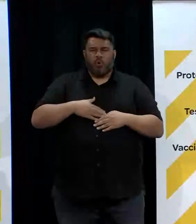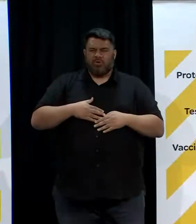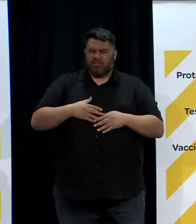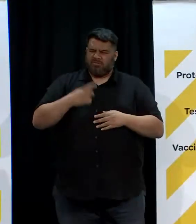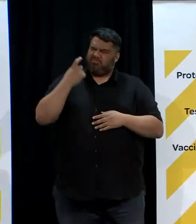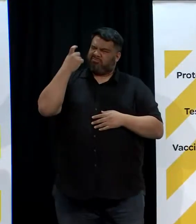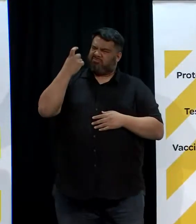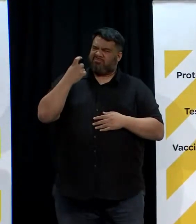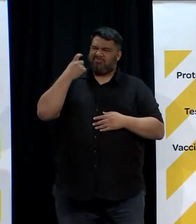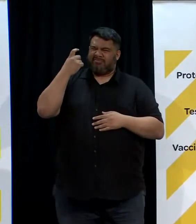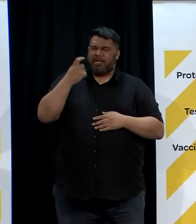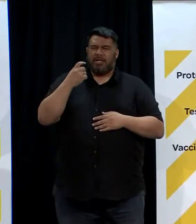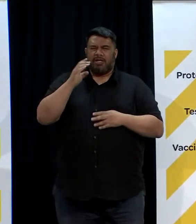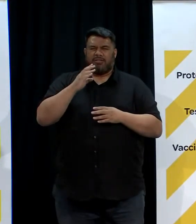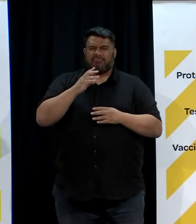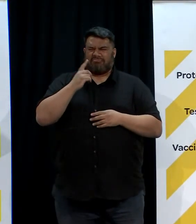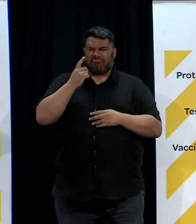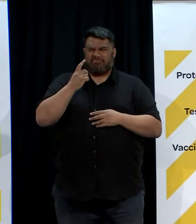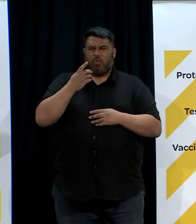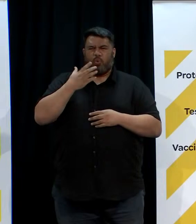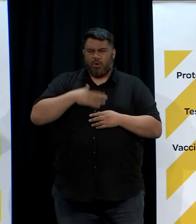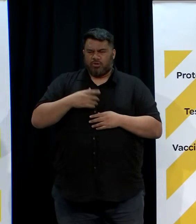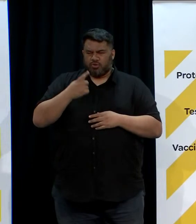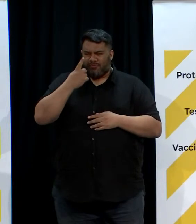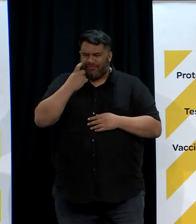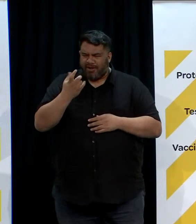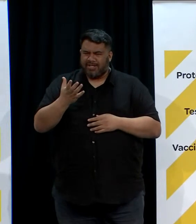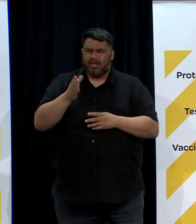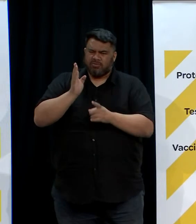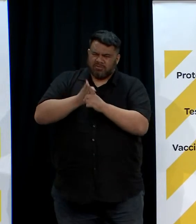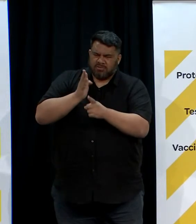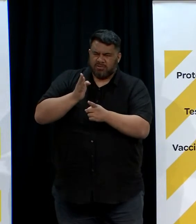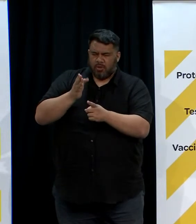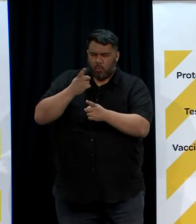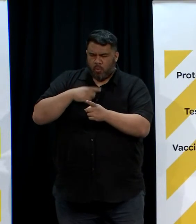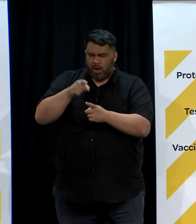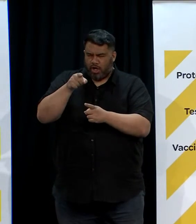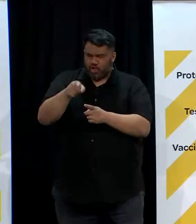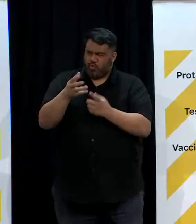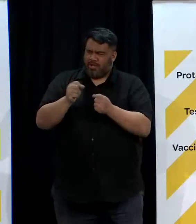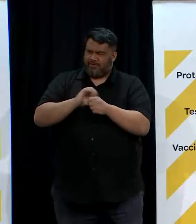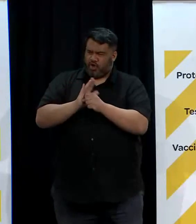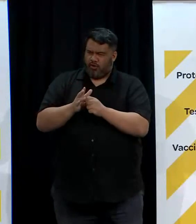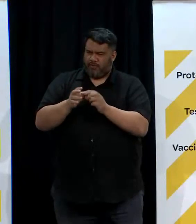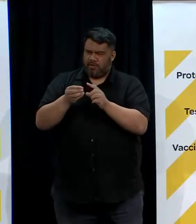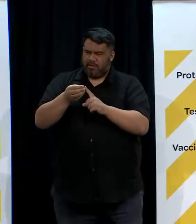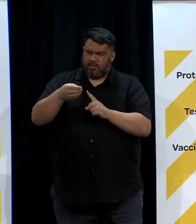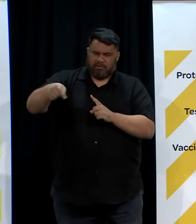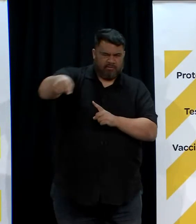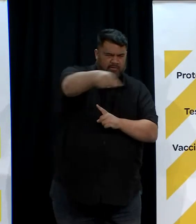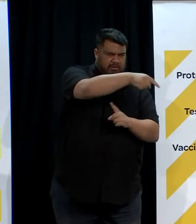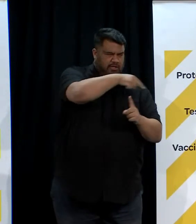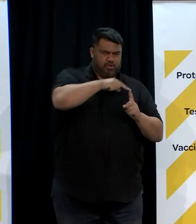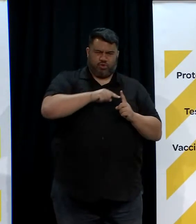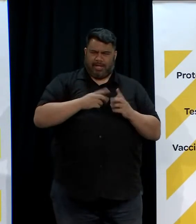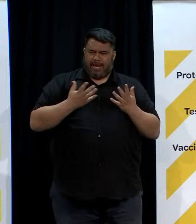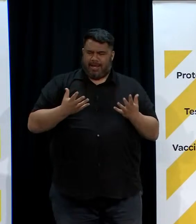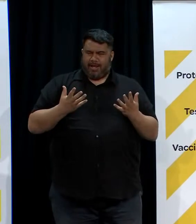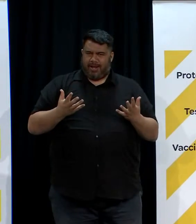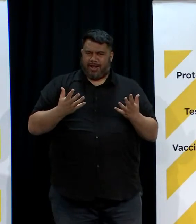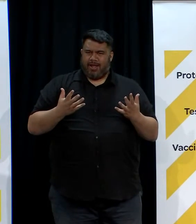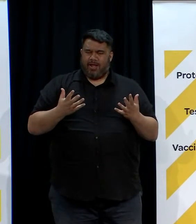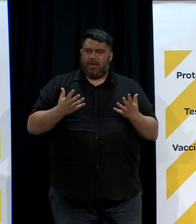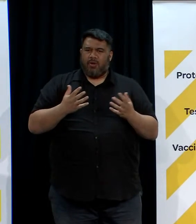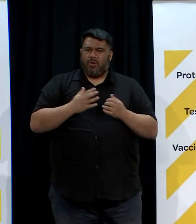and see if we can find out where they are linked through to other cases, and importantly, whether those links show other